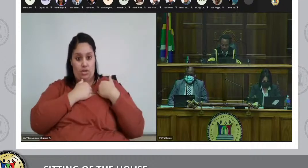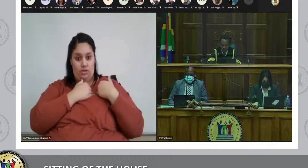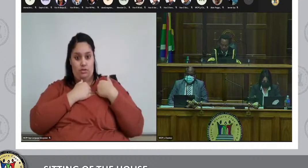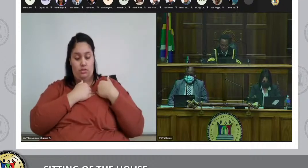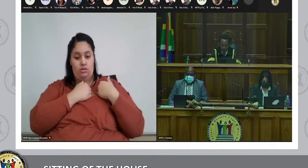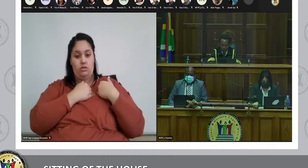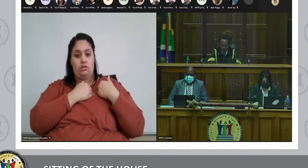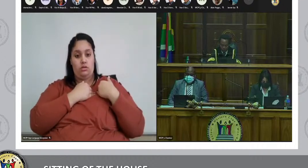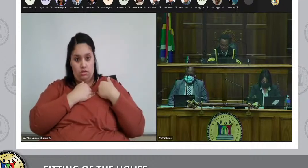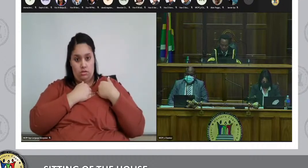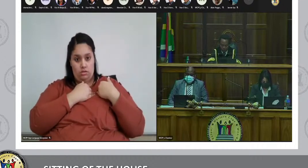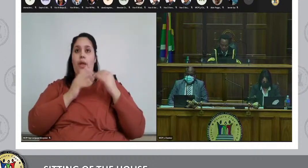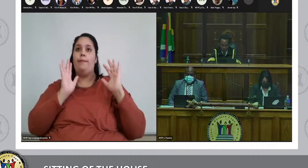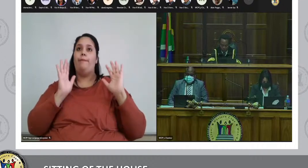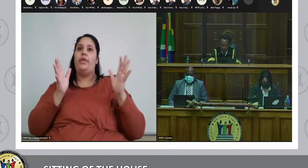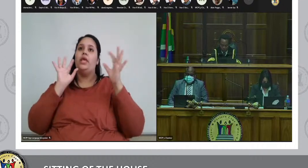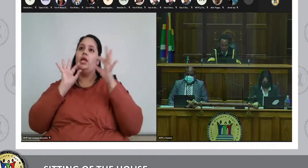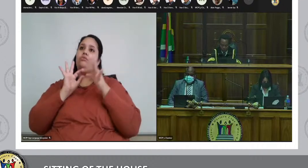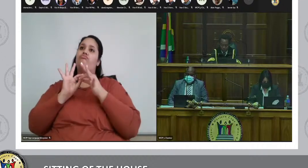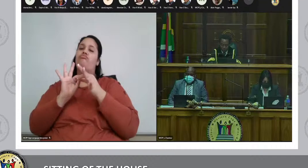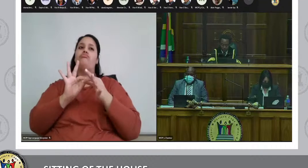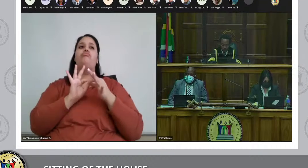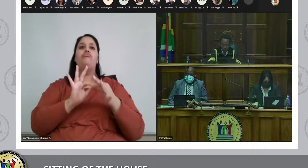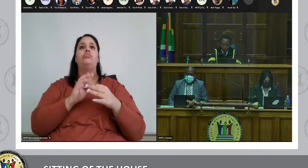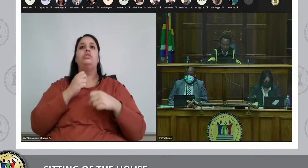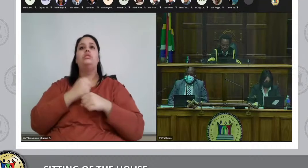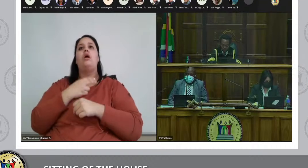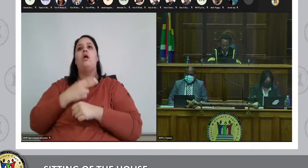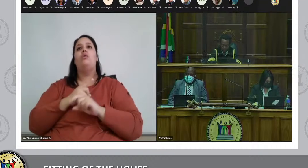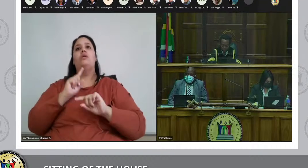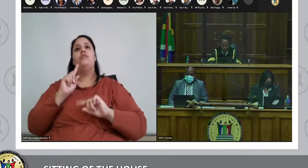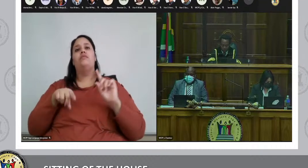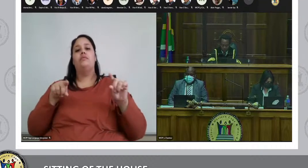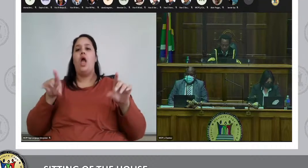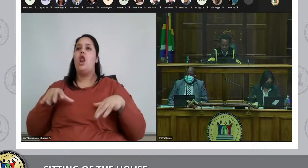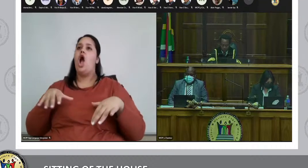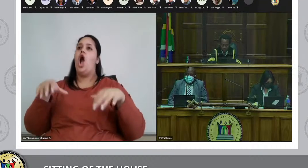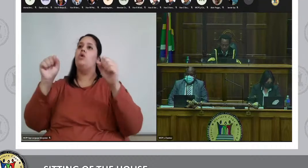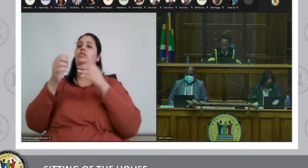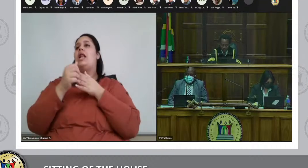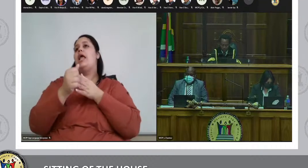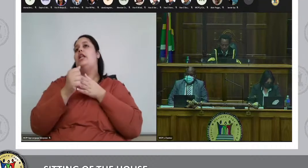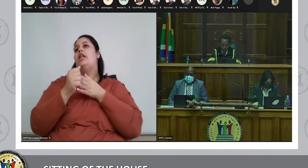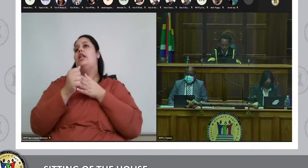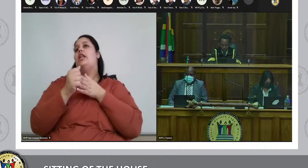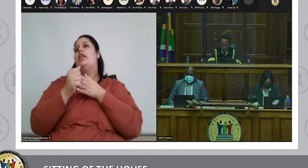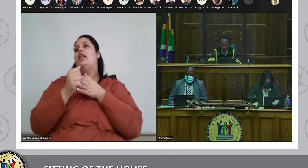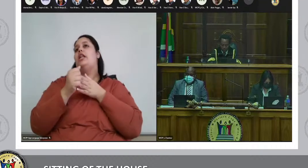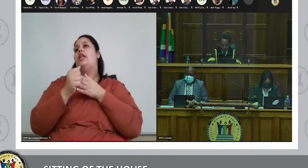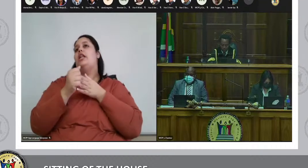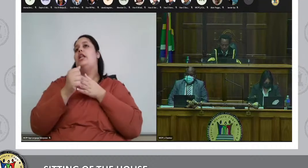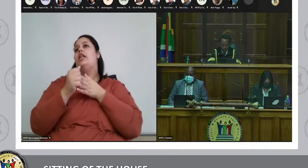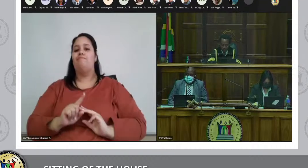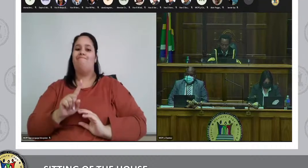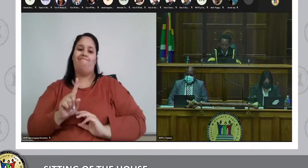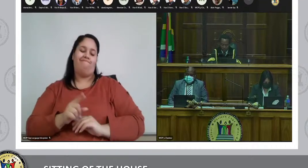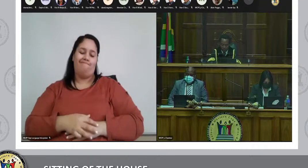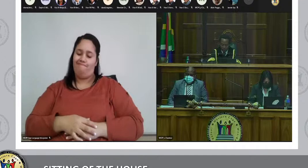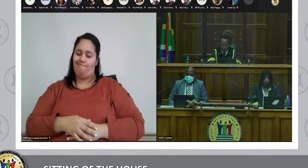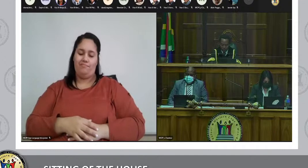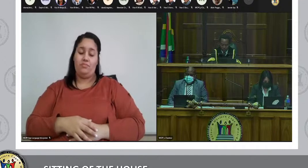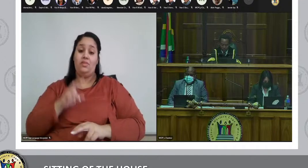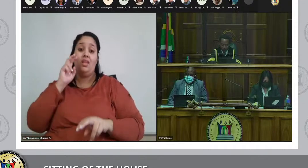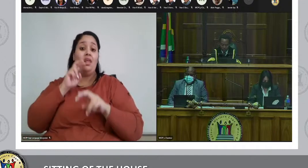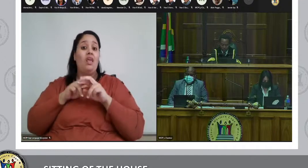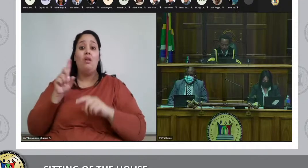just engagement with key tourism stakeholders and the hosting of the leadership seminars in boardrooms. What is needed is